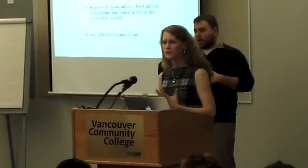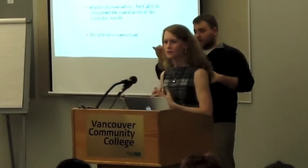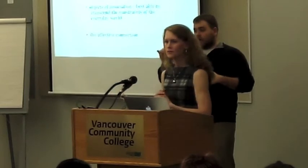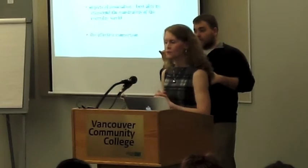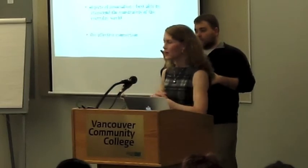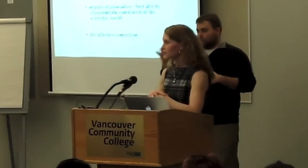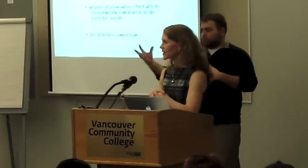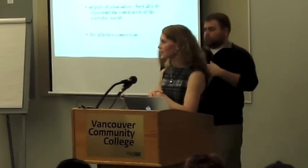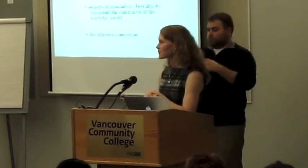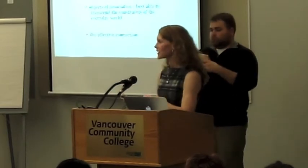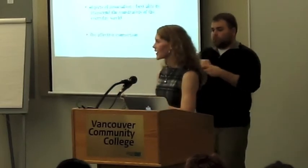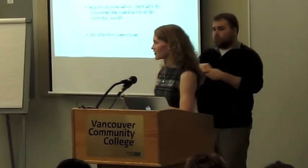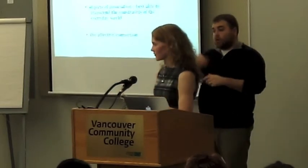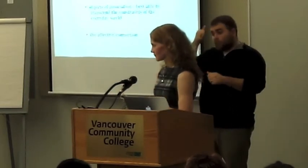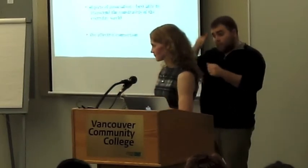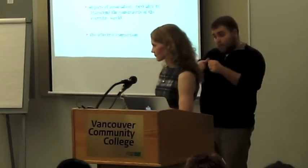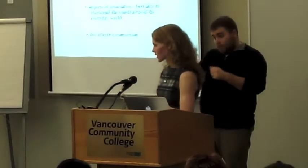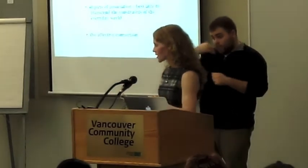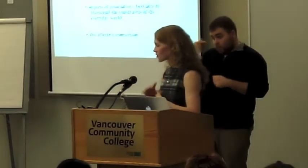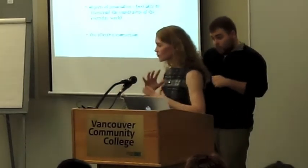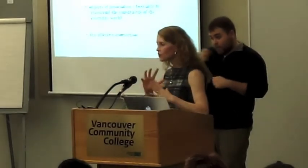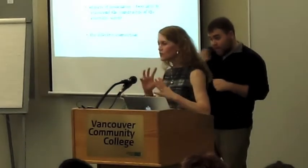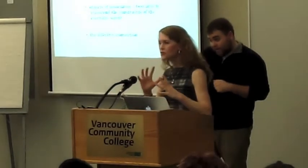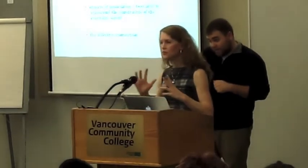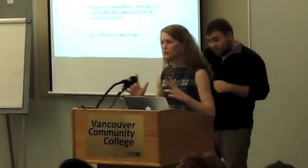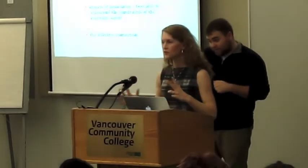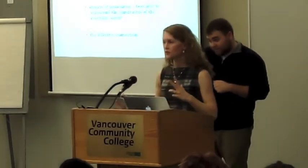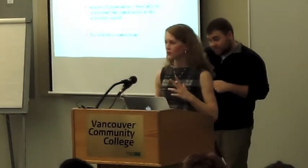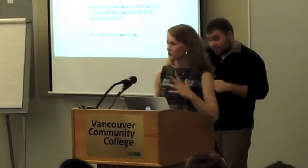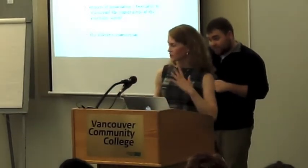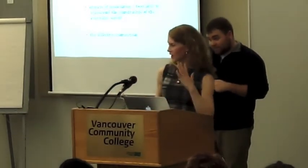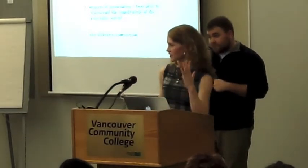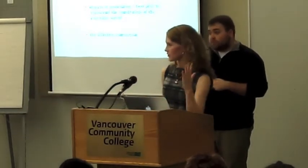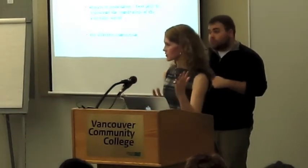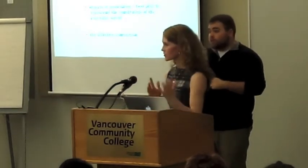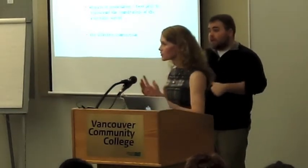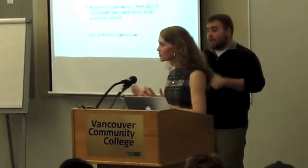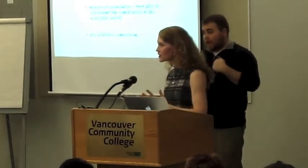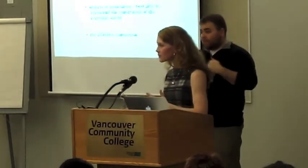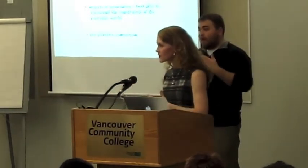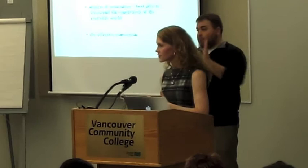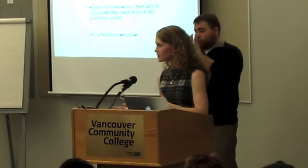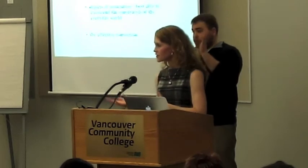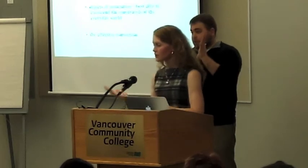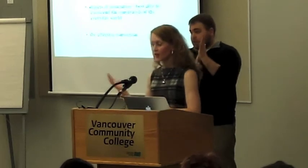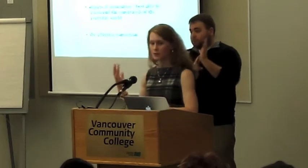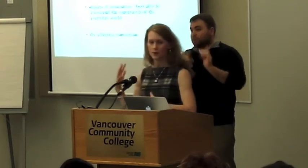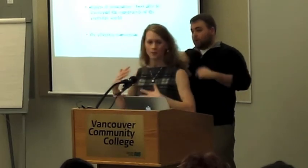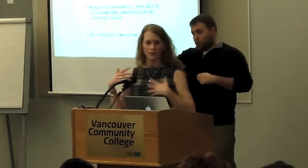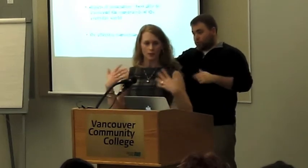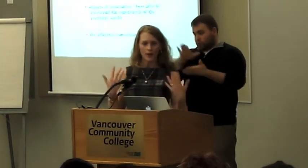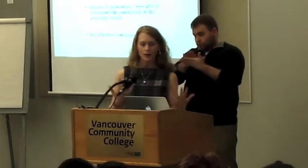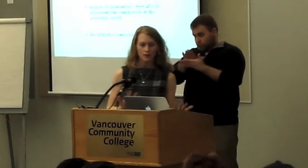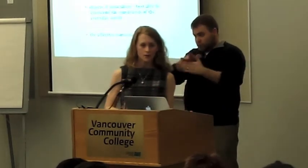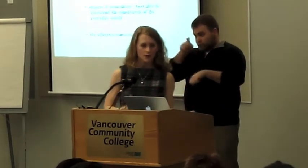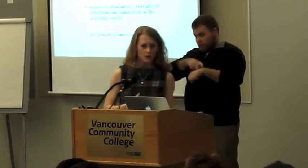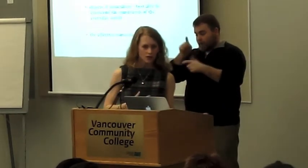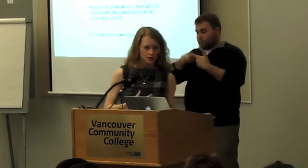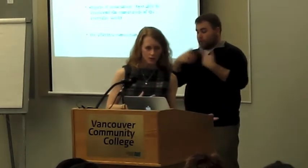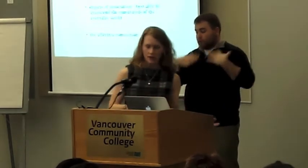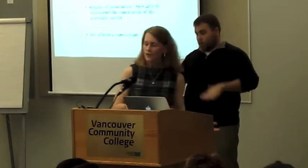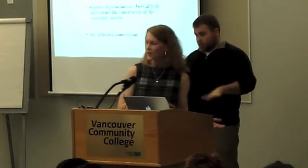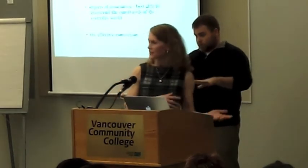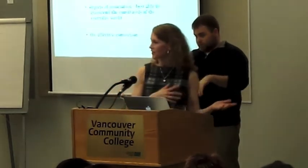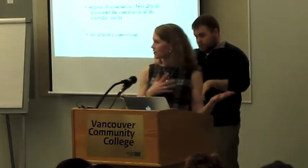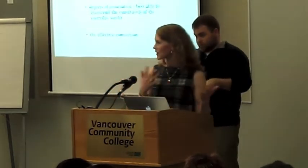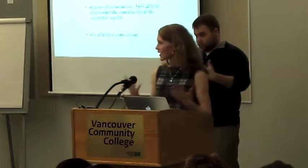think back what it was like to be 11. Rules, rules, rules. You had to go to school when your mother told you. You had to probably wear what your mother